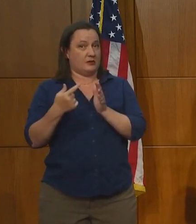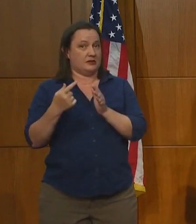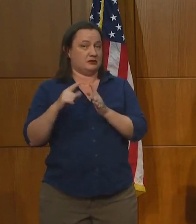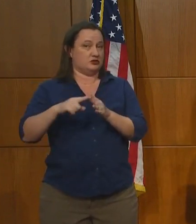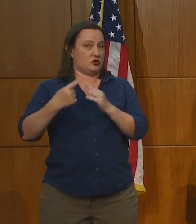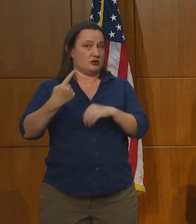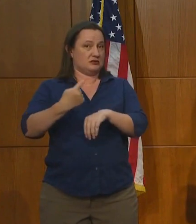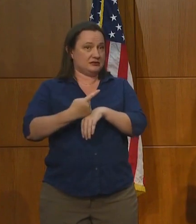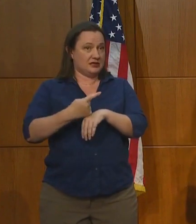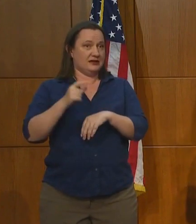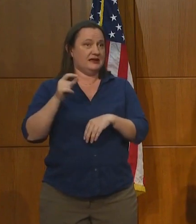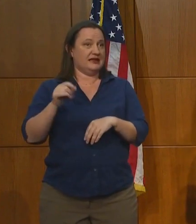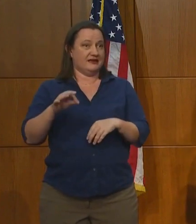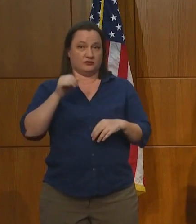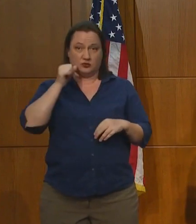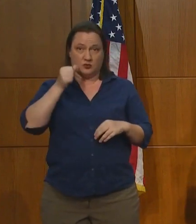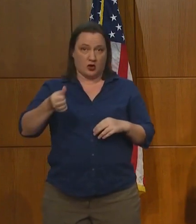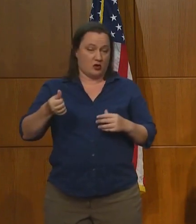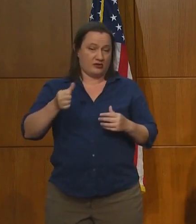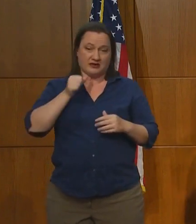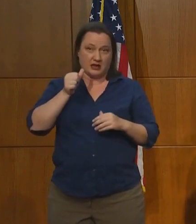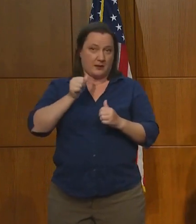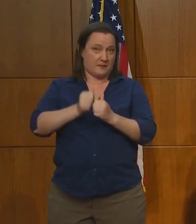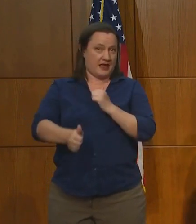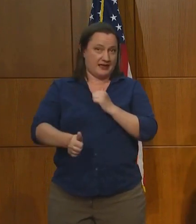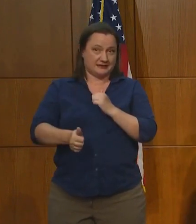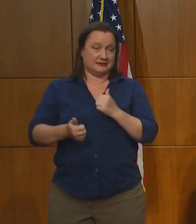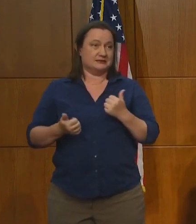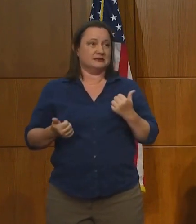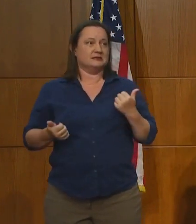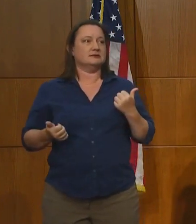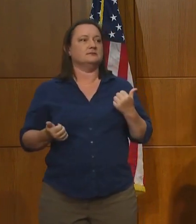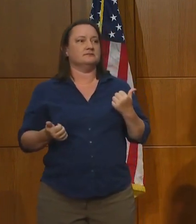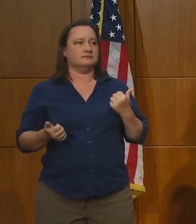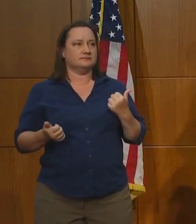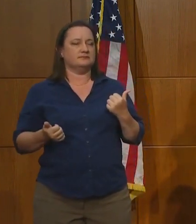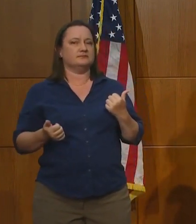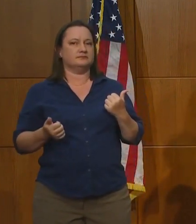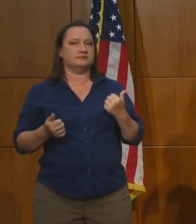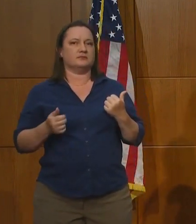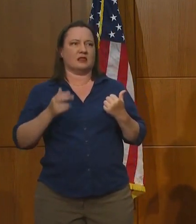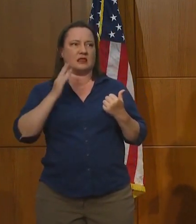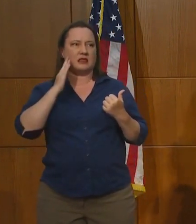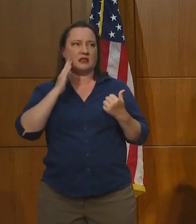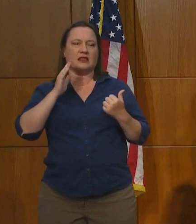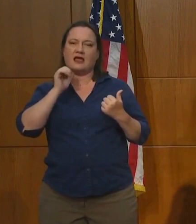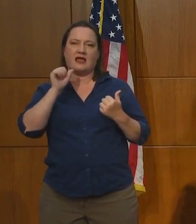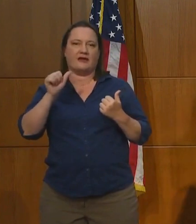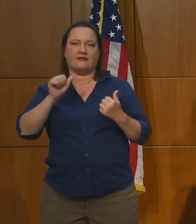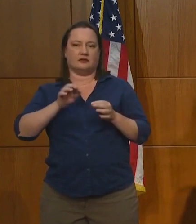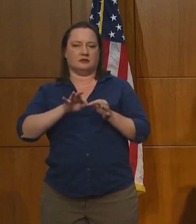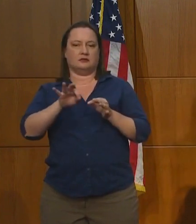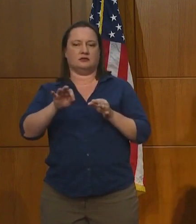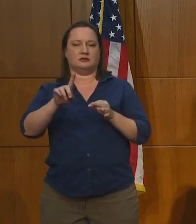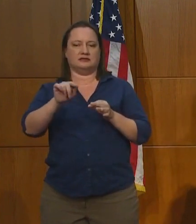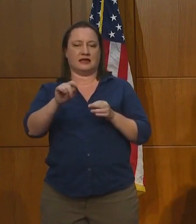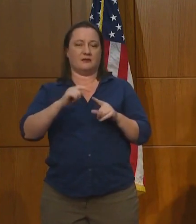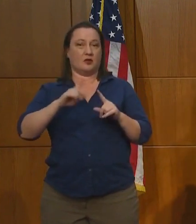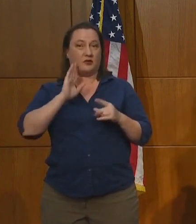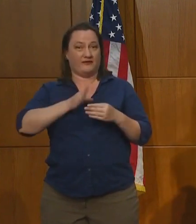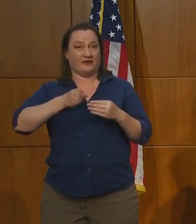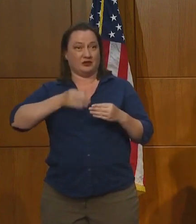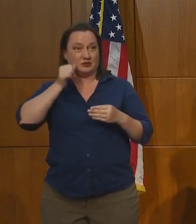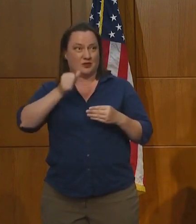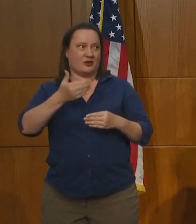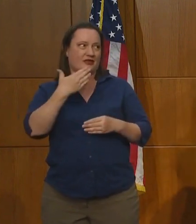the standards if they pass them? They'll probably do that tomorrow because the date, they haven't moved that yet, but we'll see if we finish tomorrow.